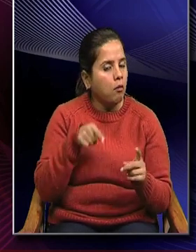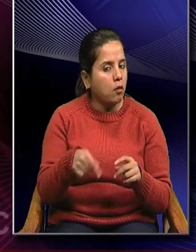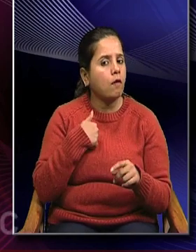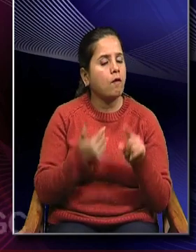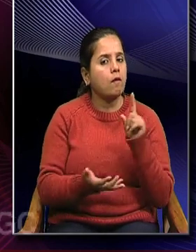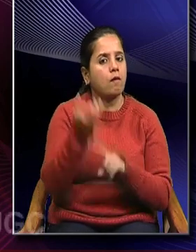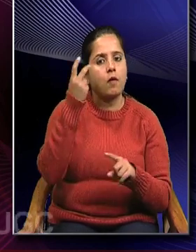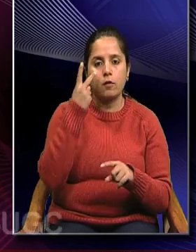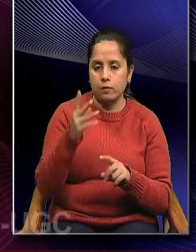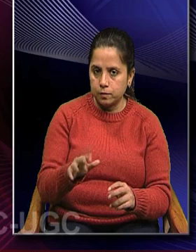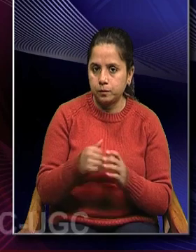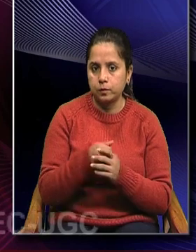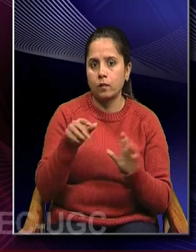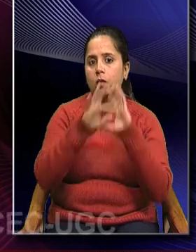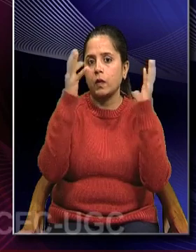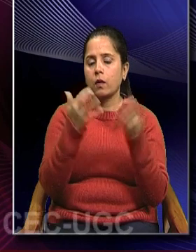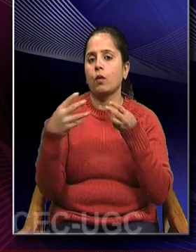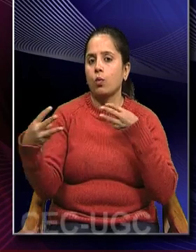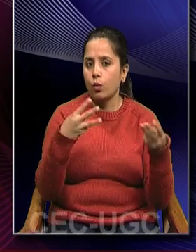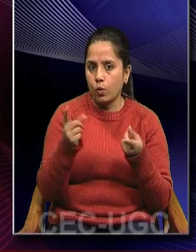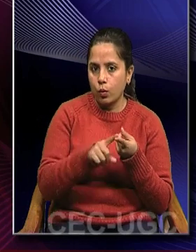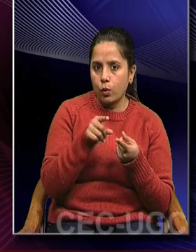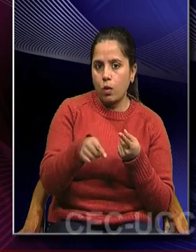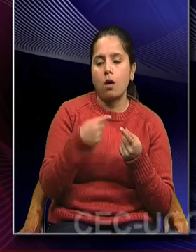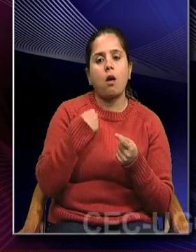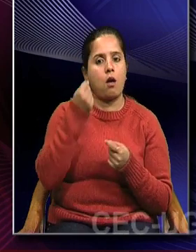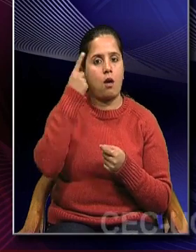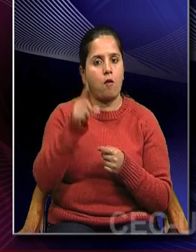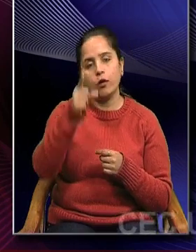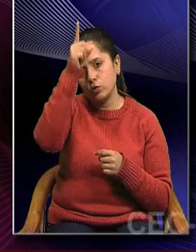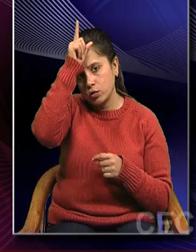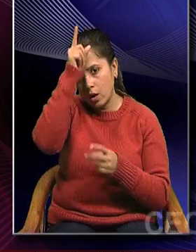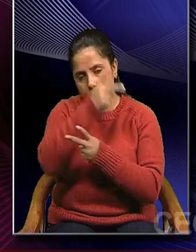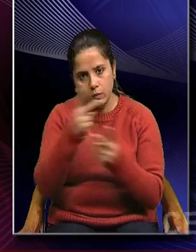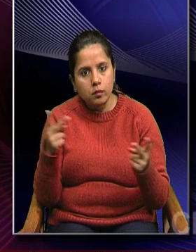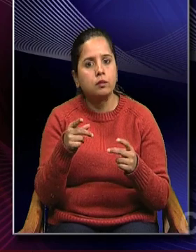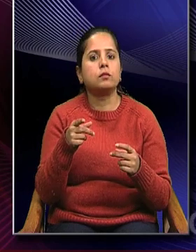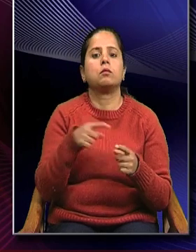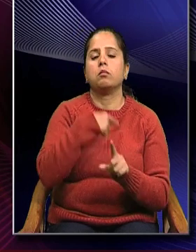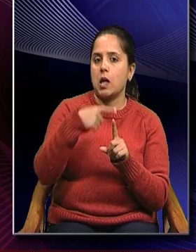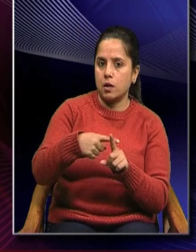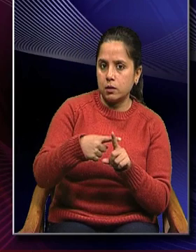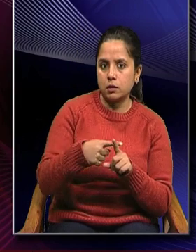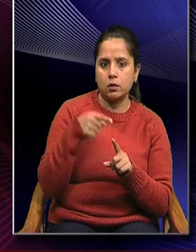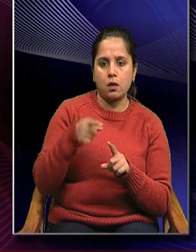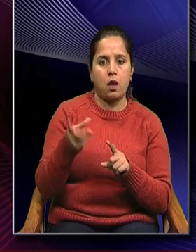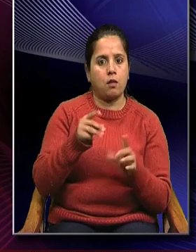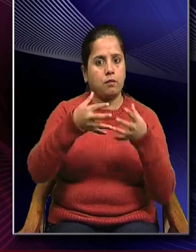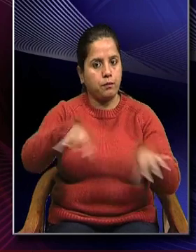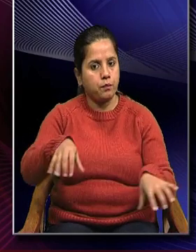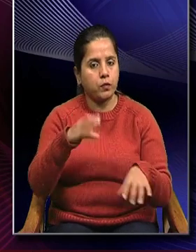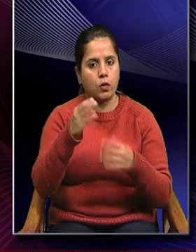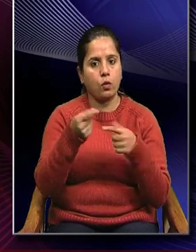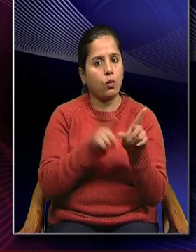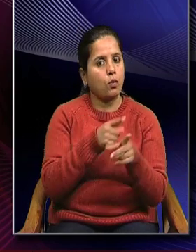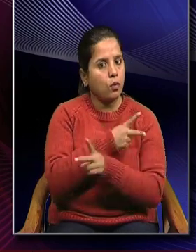how when the World War ended in the defeat of Germany, and how the redivision of the colonies